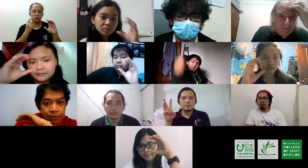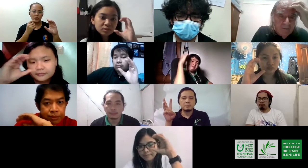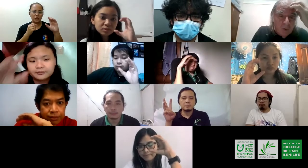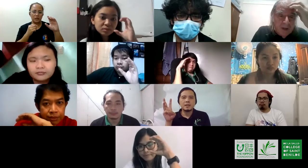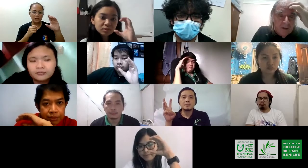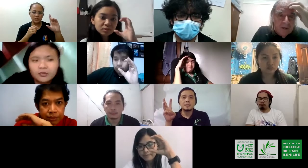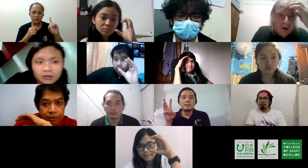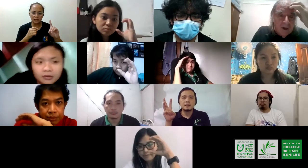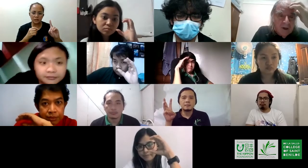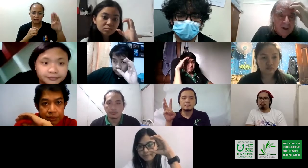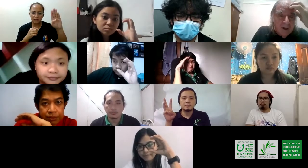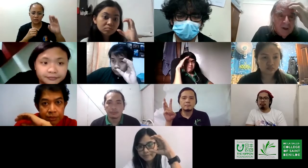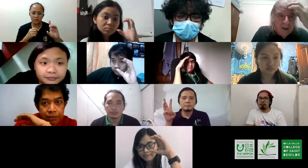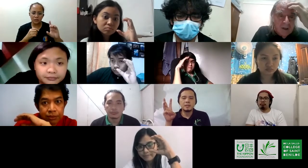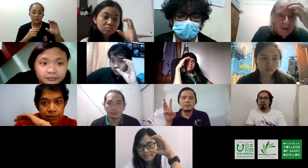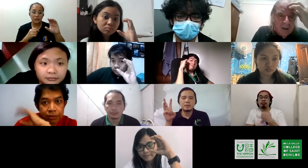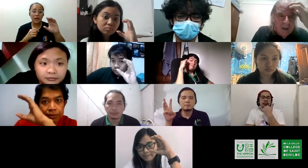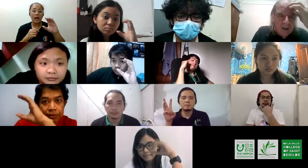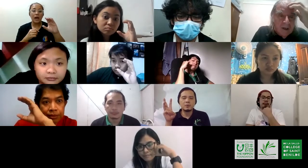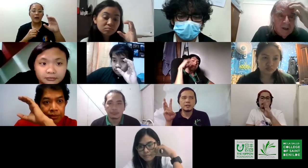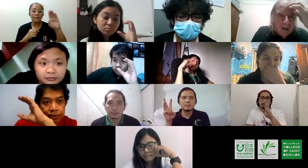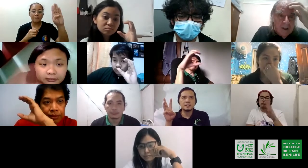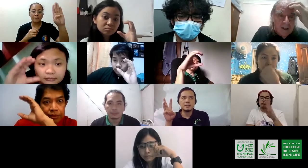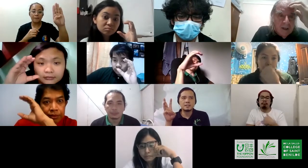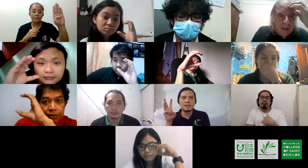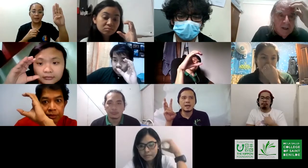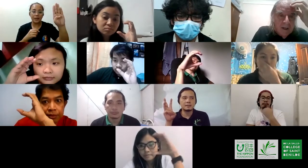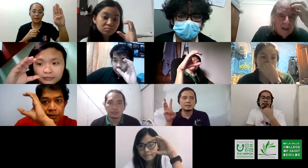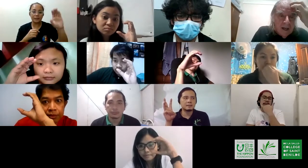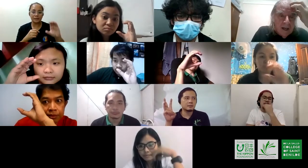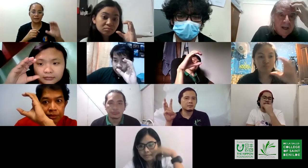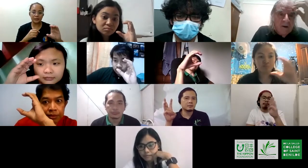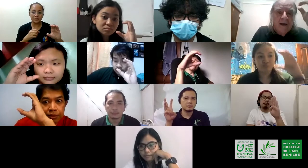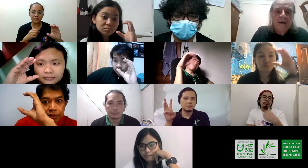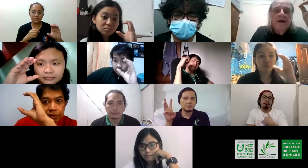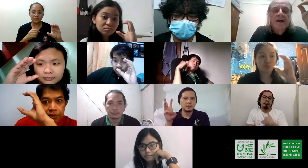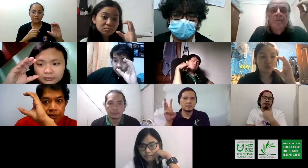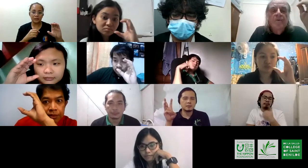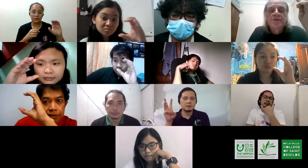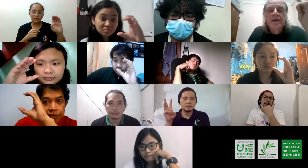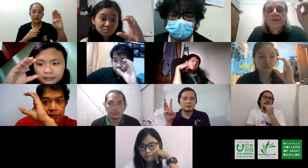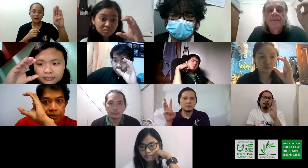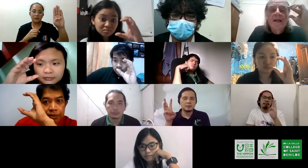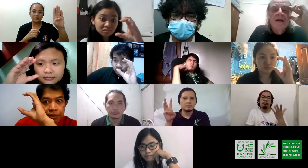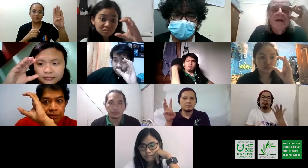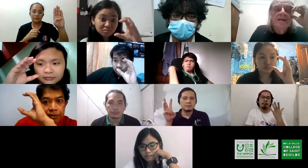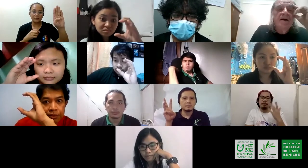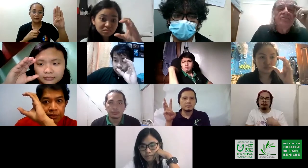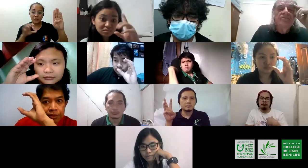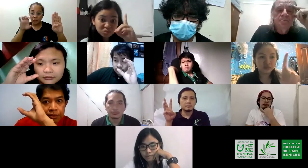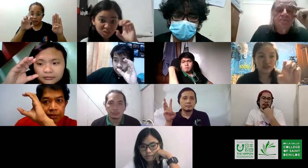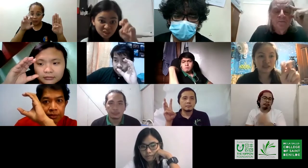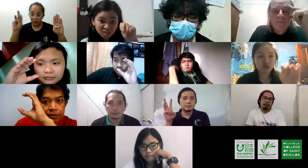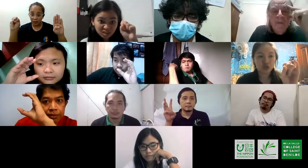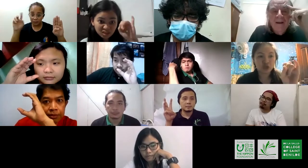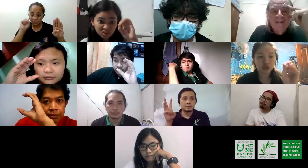I see B and C's. C. Dennison.